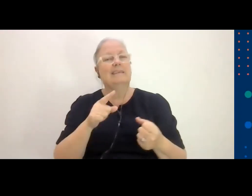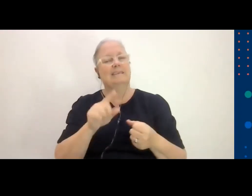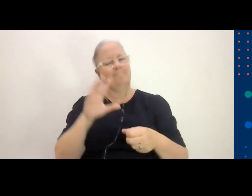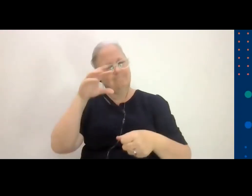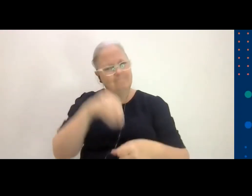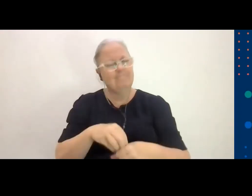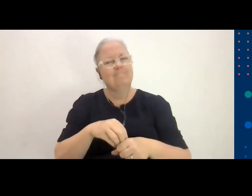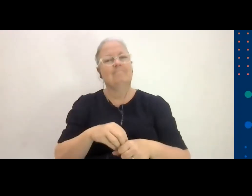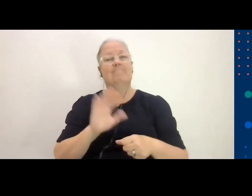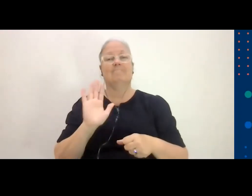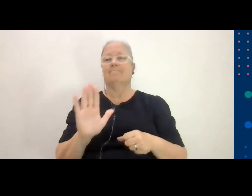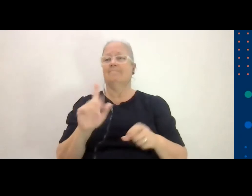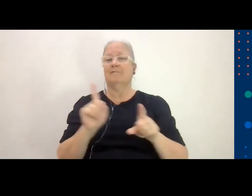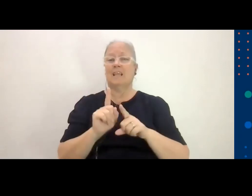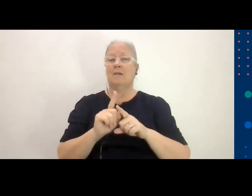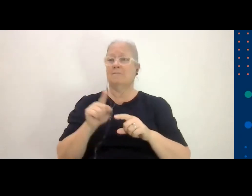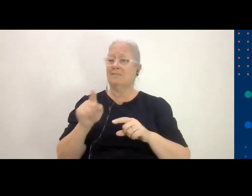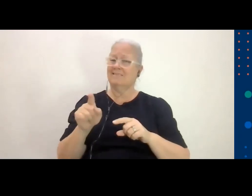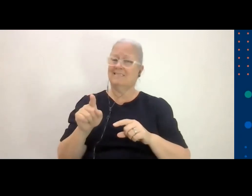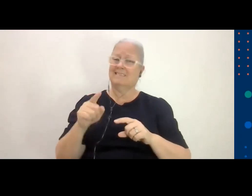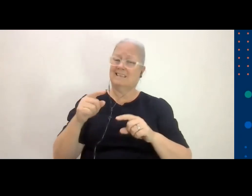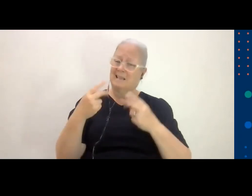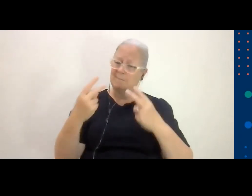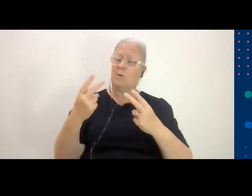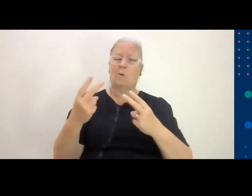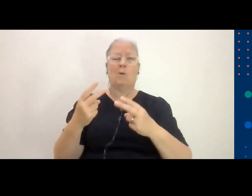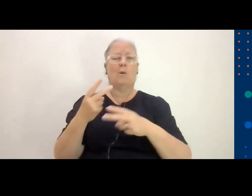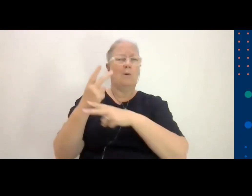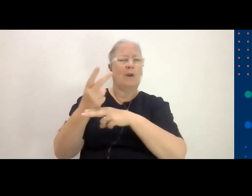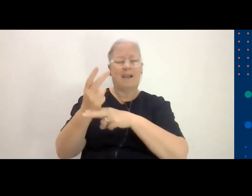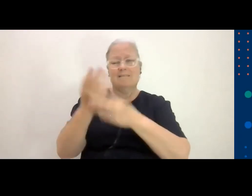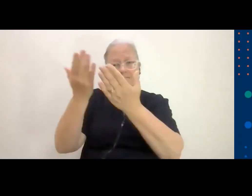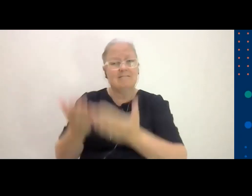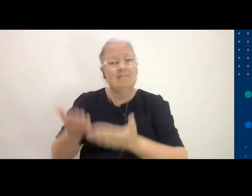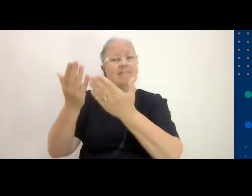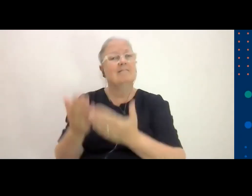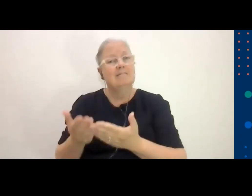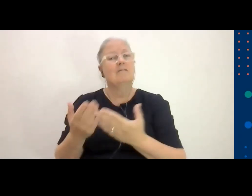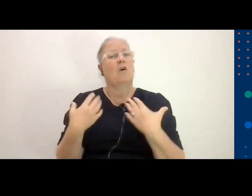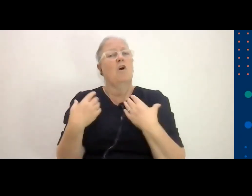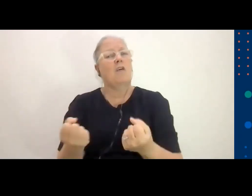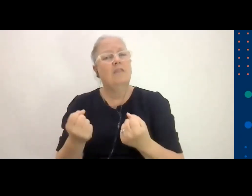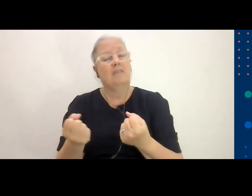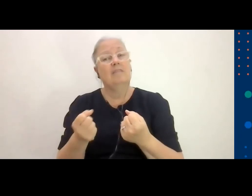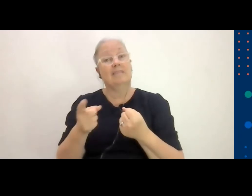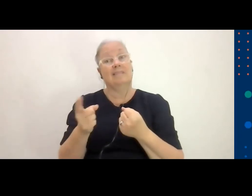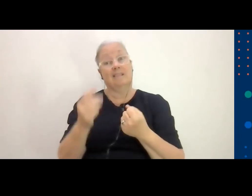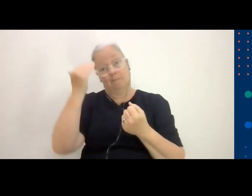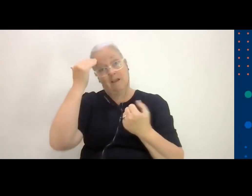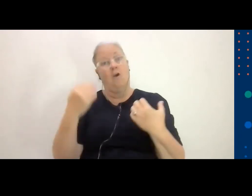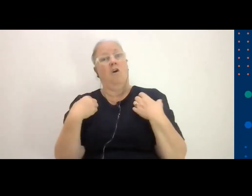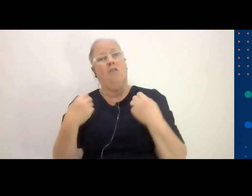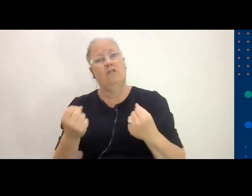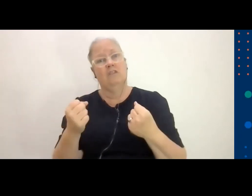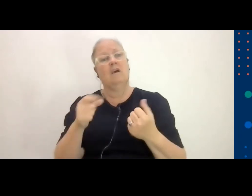about primary healthcare as one of the key stepping stones toward universal health coverage, and mental health being a part of that, I